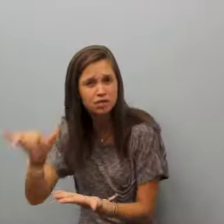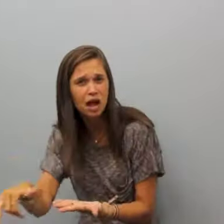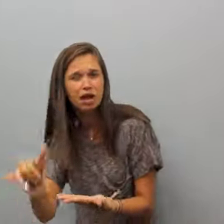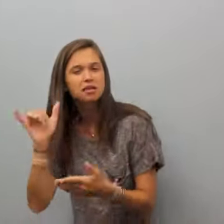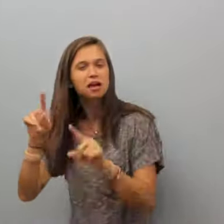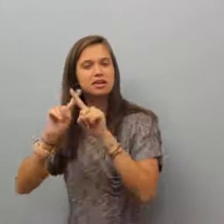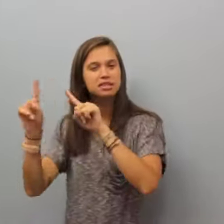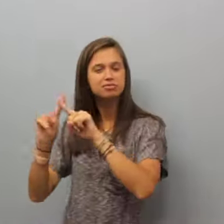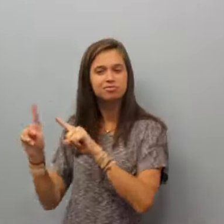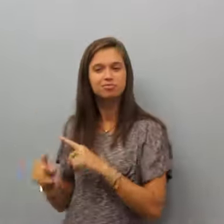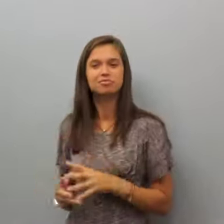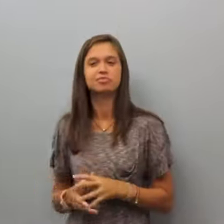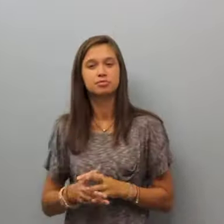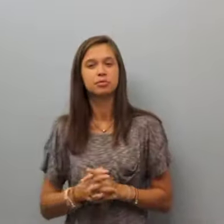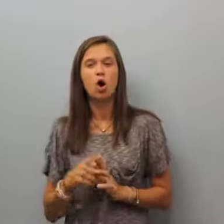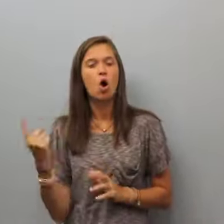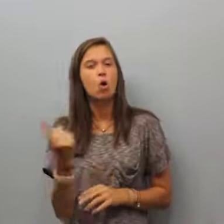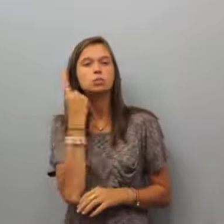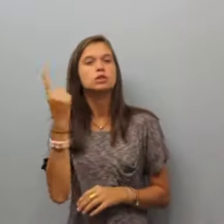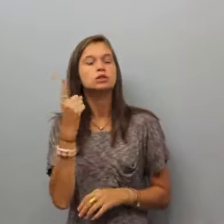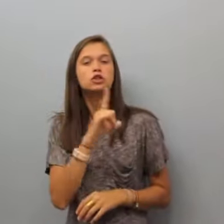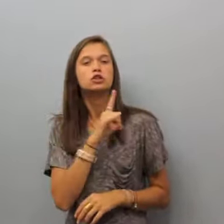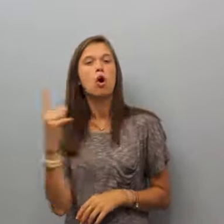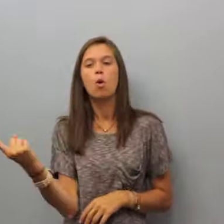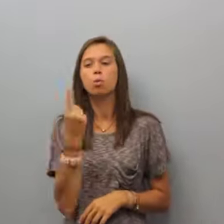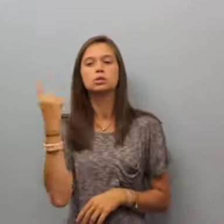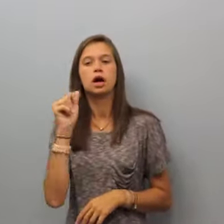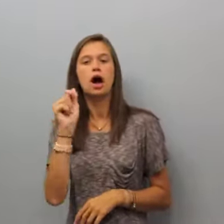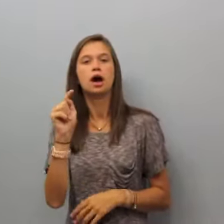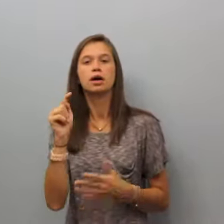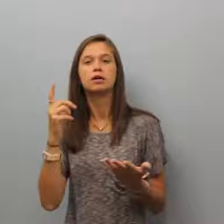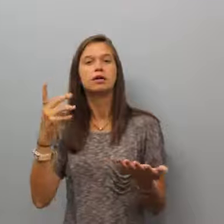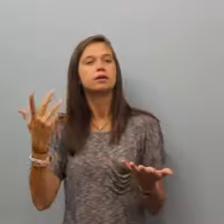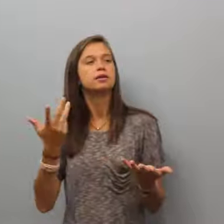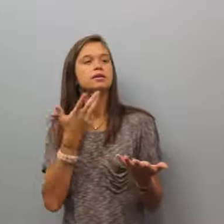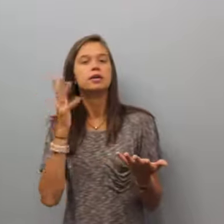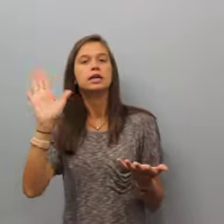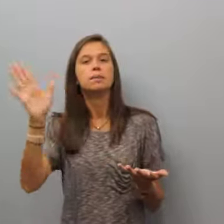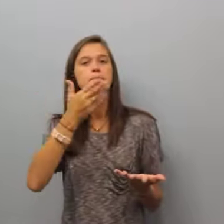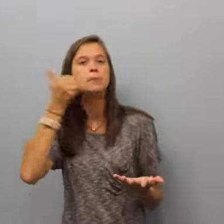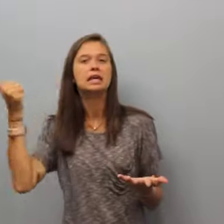and time at the Learning Center and the community there has really made him a better person.